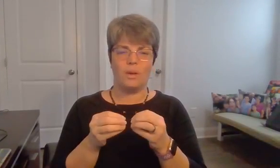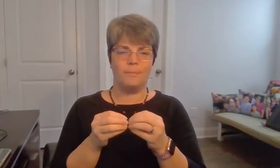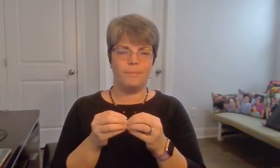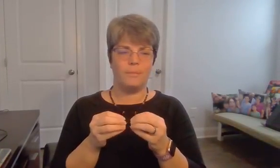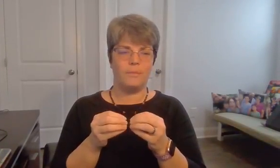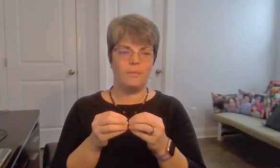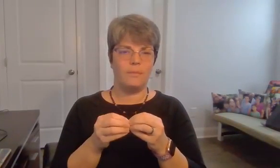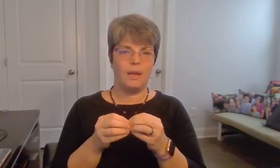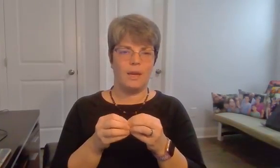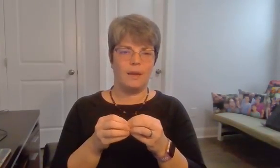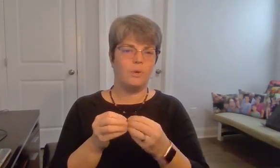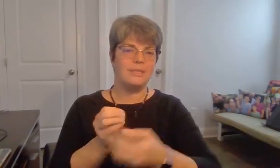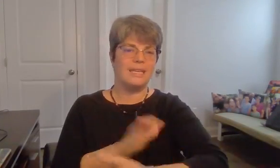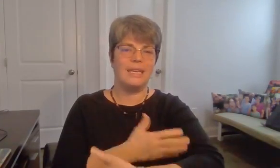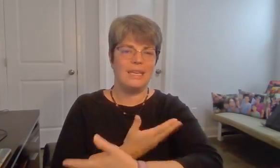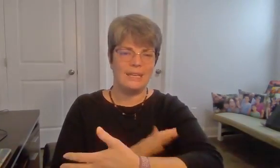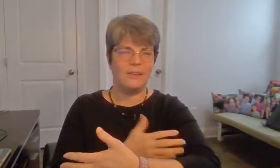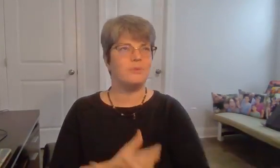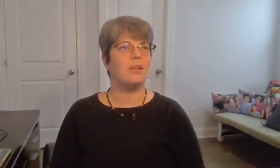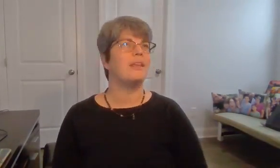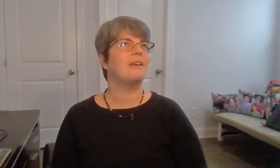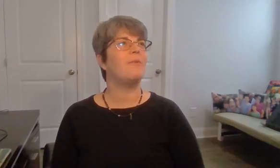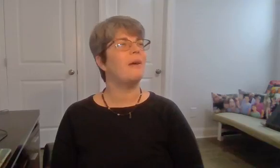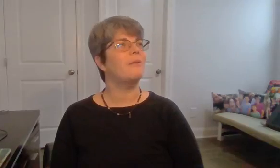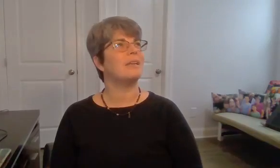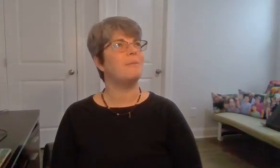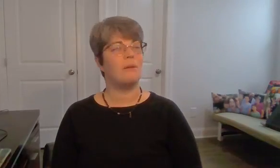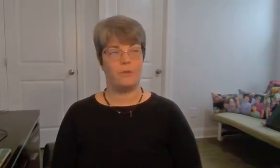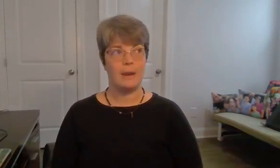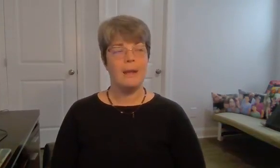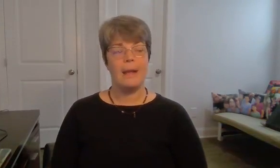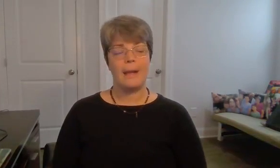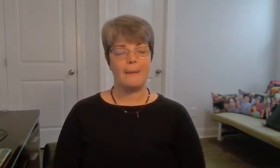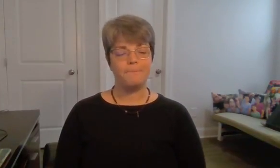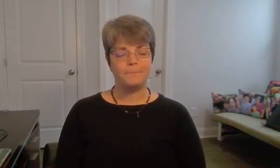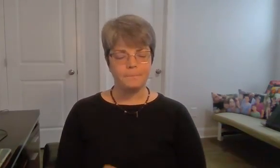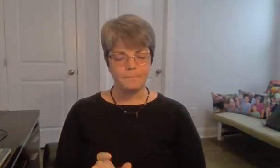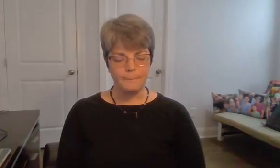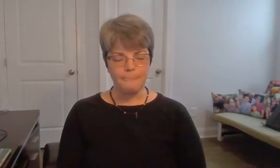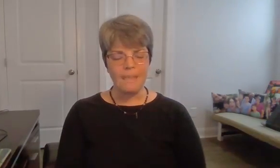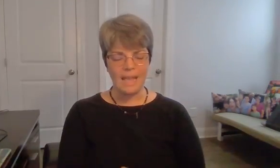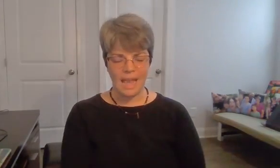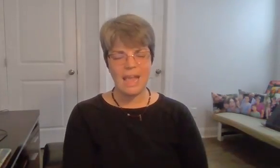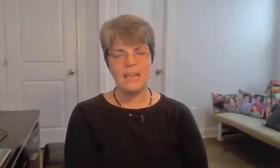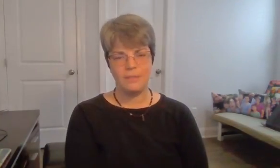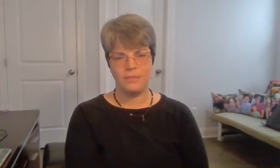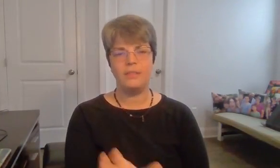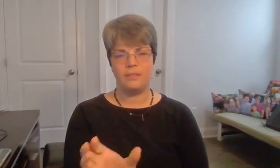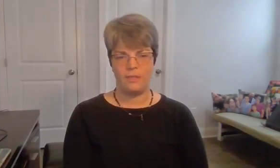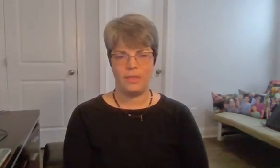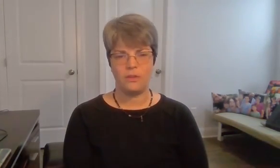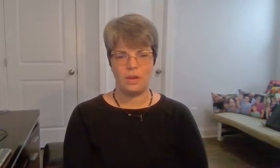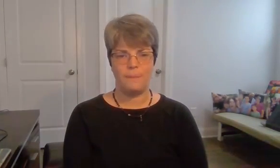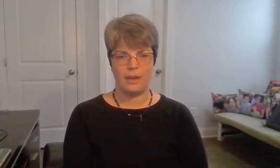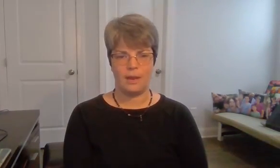or more singing even. I'm trying to think of how else I can be helpful there. The thing they're going to pick up